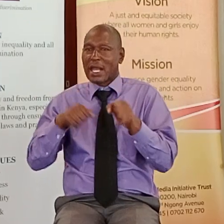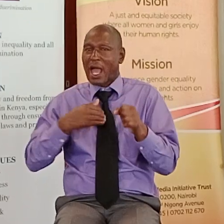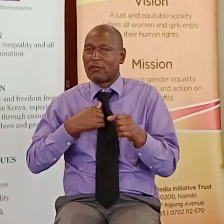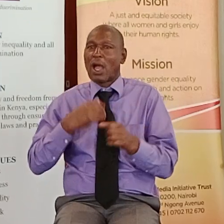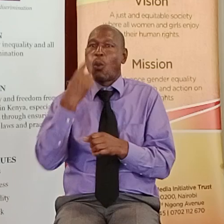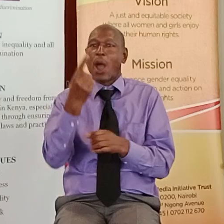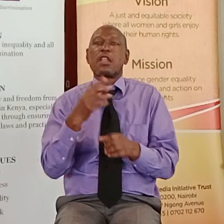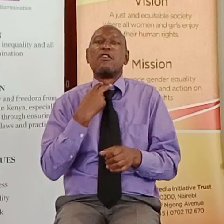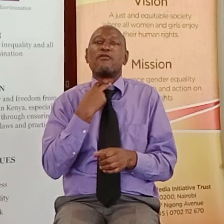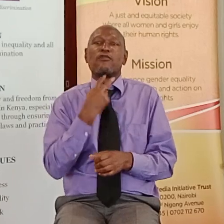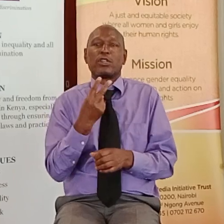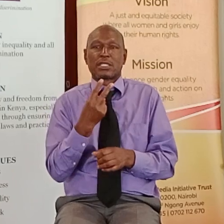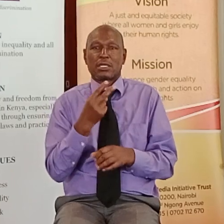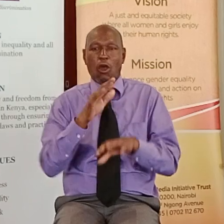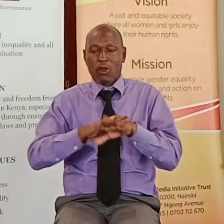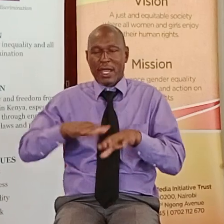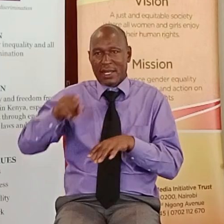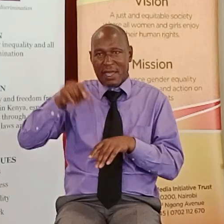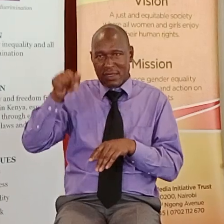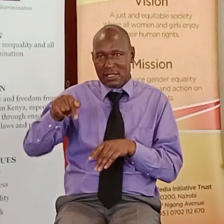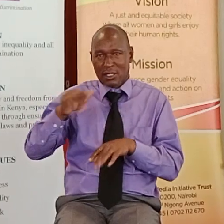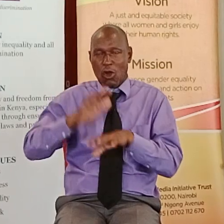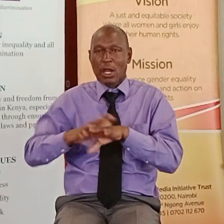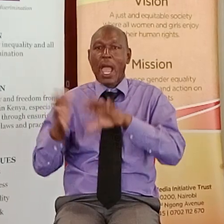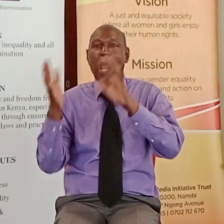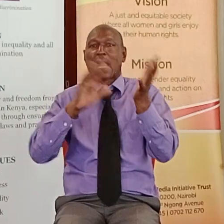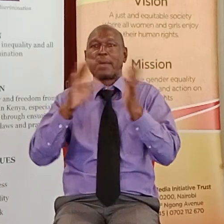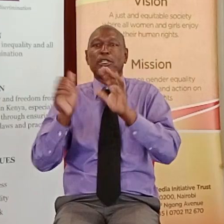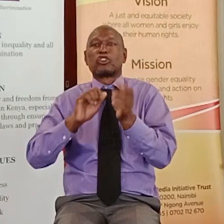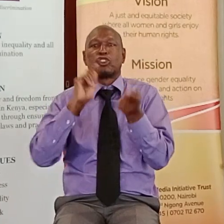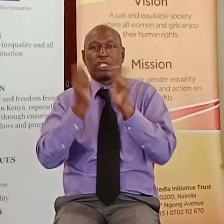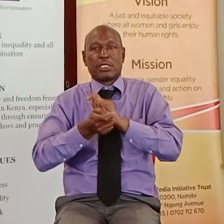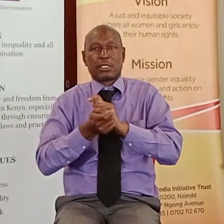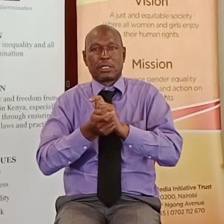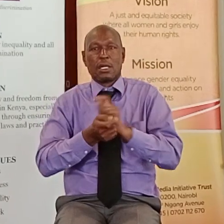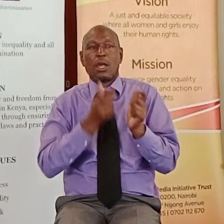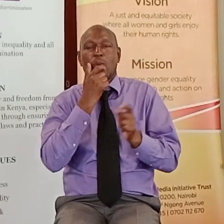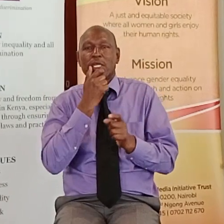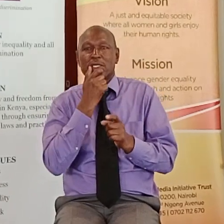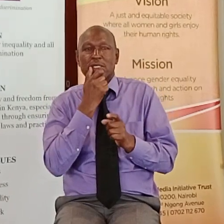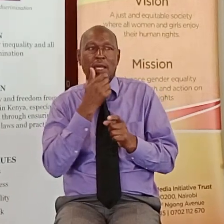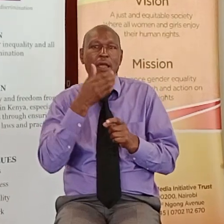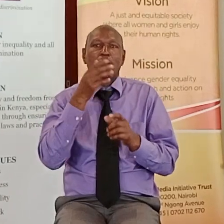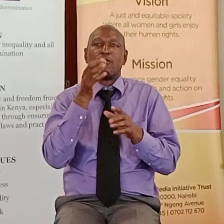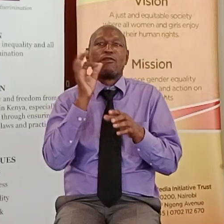that global space. So thank you so much, and I wish us fruitful deliberations.